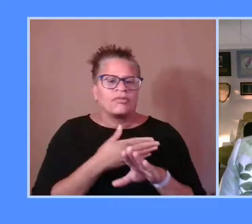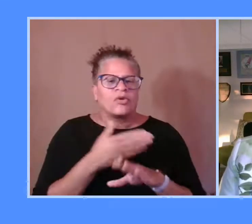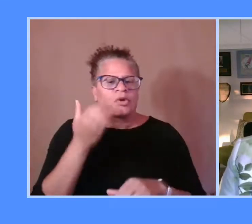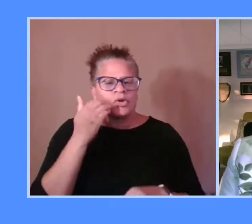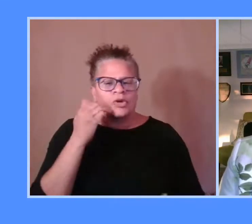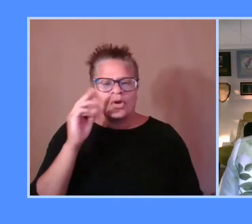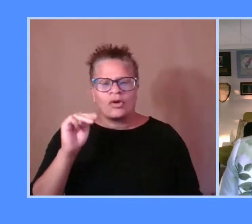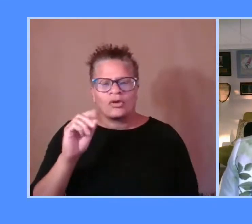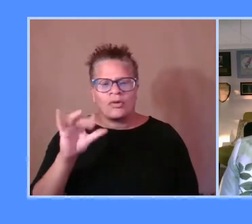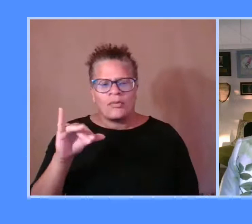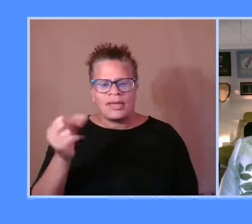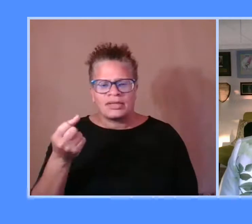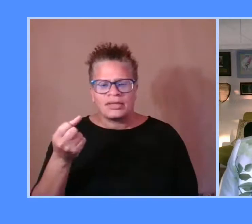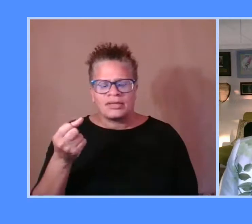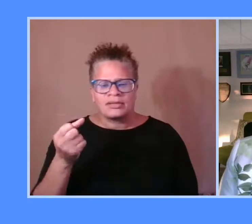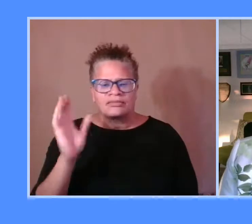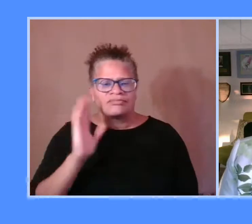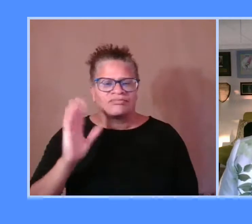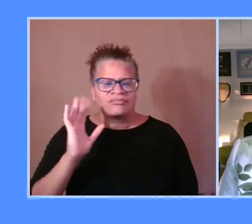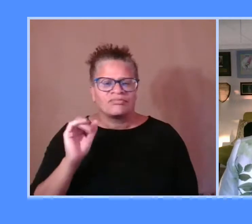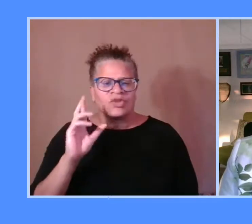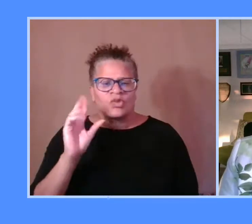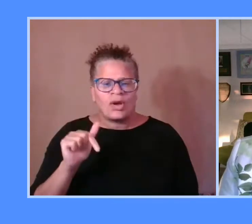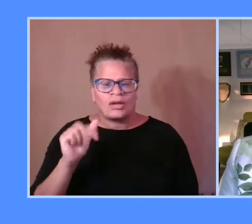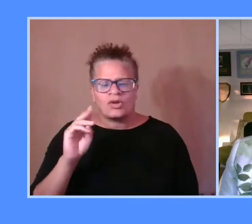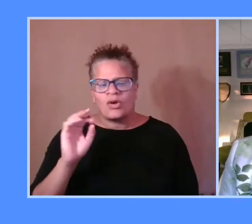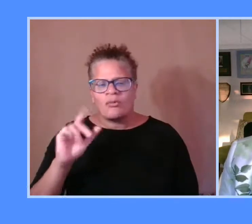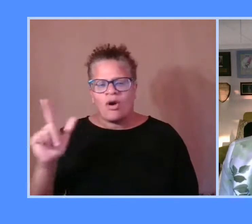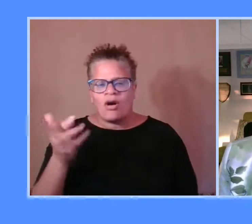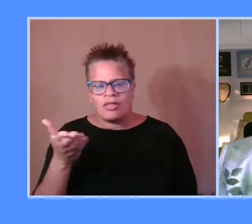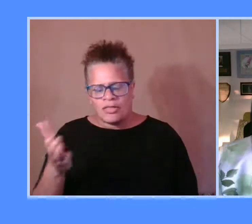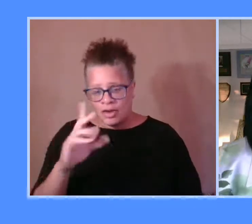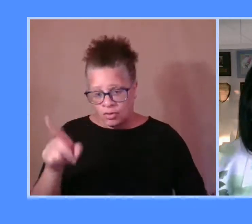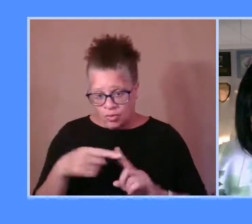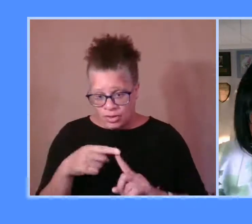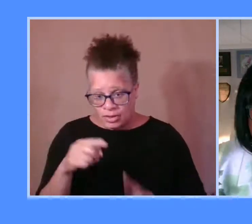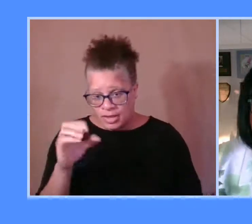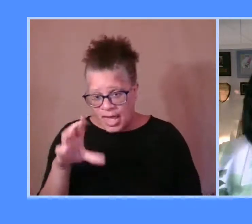at the former Arundecoit Mall on October